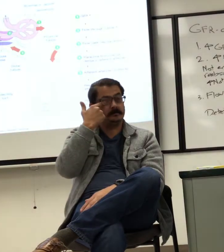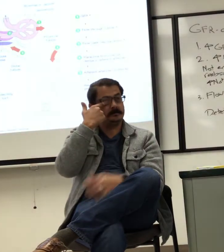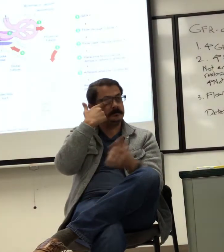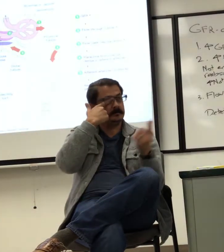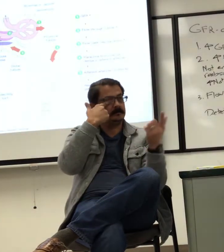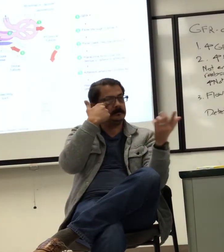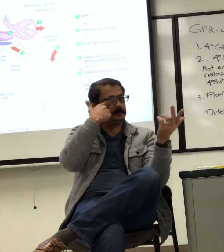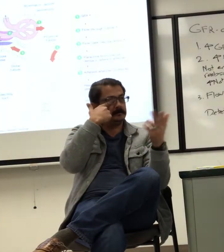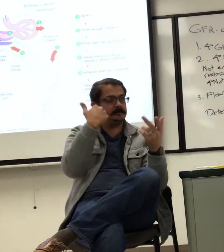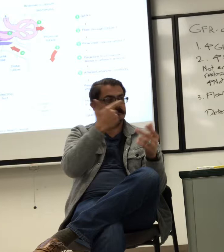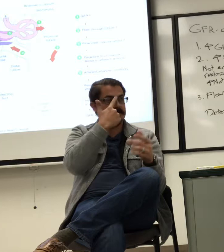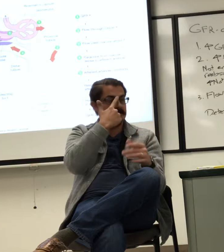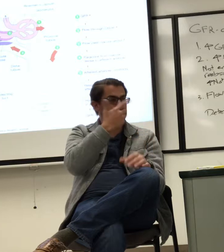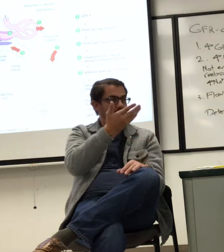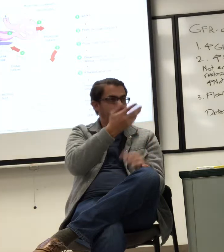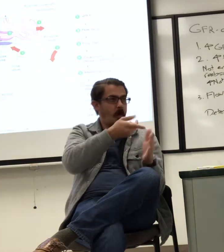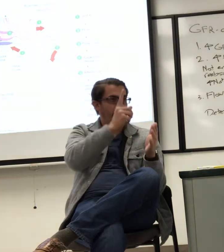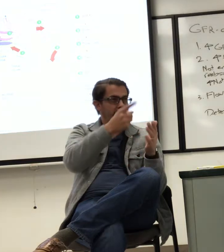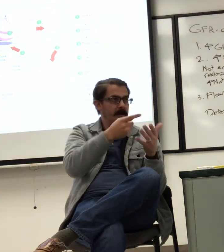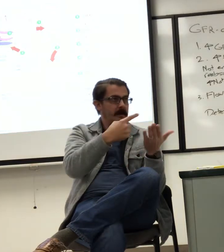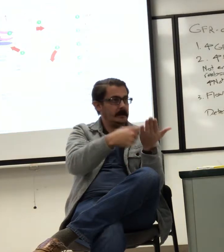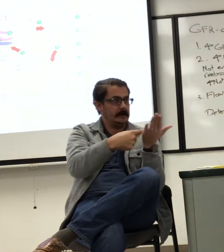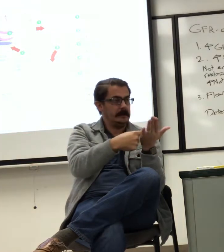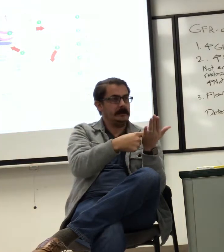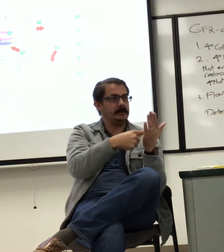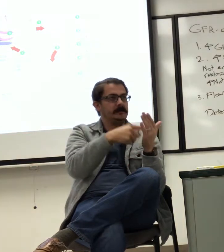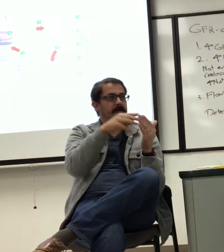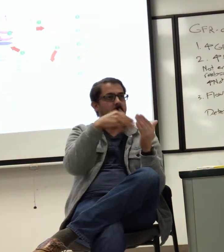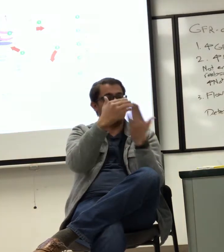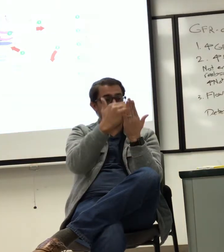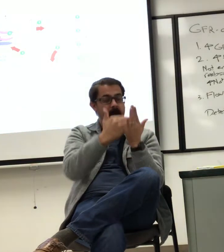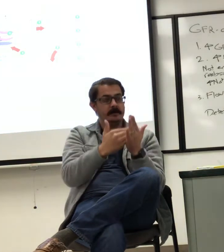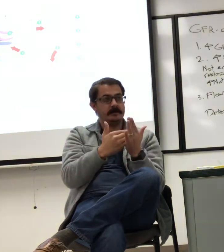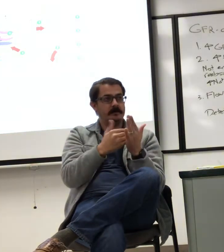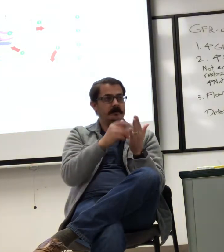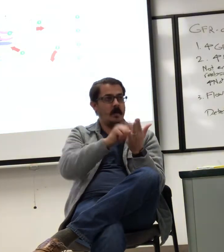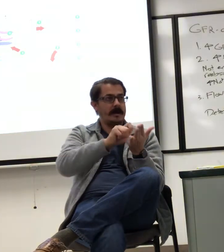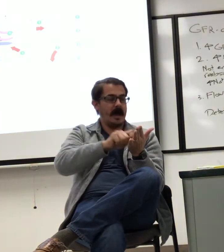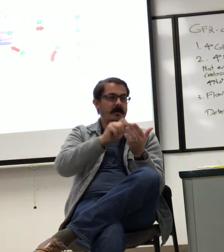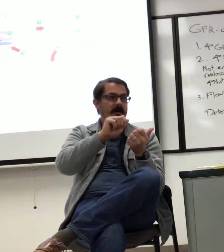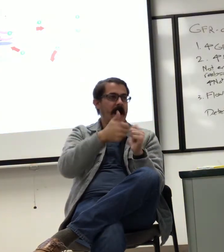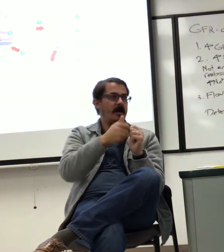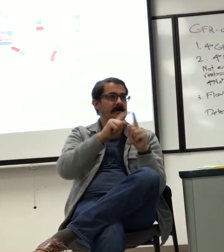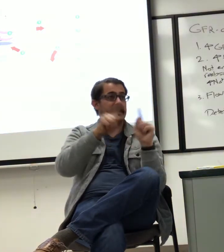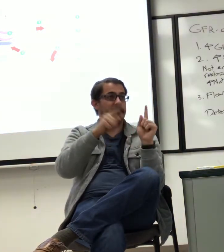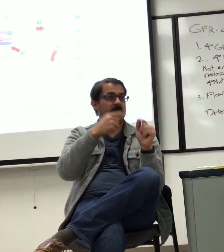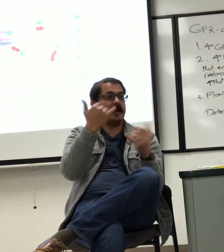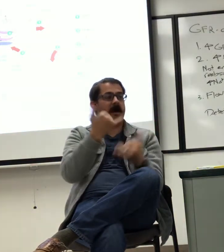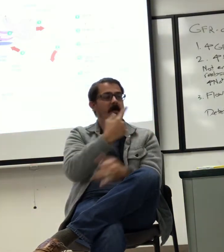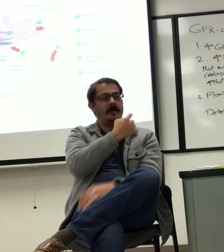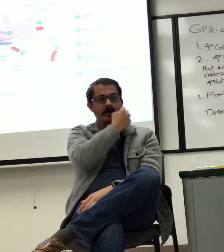and your neighbor in the next 1 minute. Just go through all the steps and just write how it's different this time.